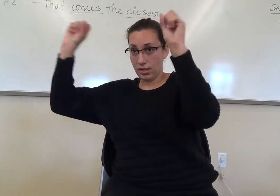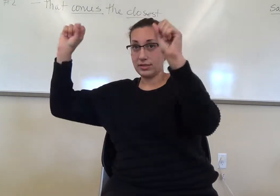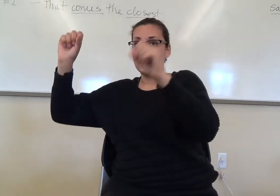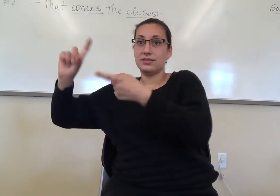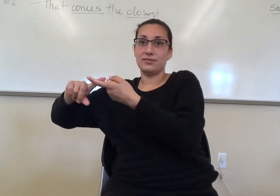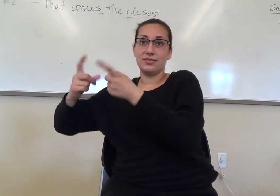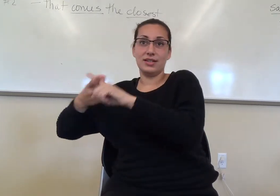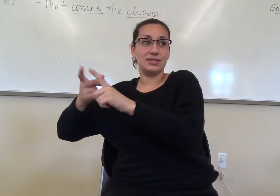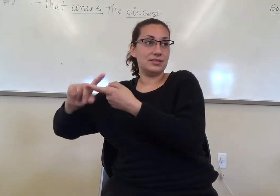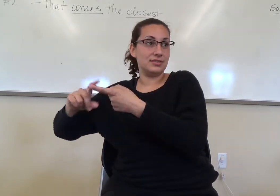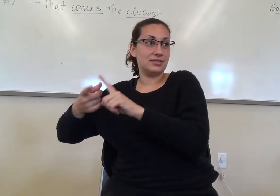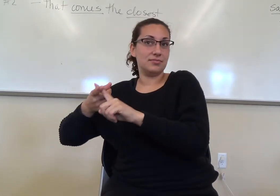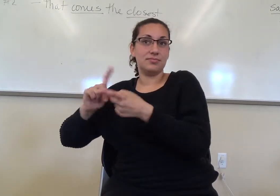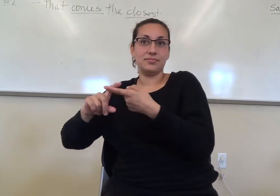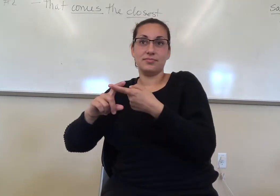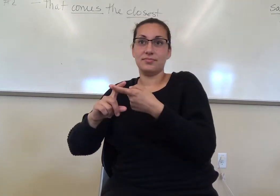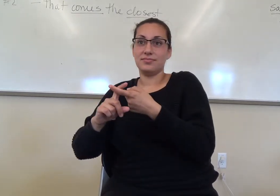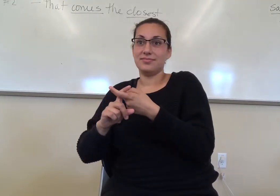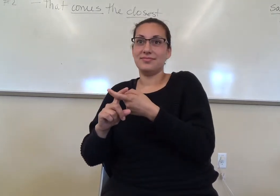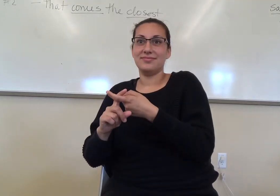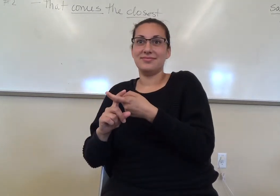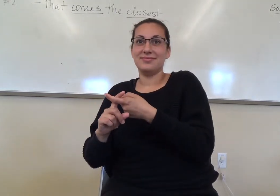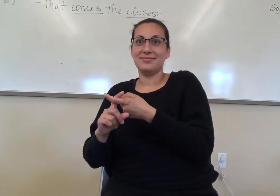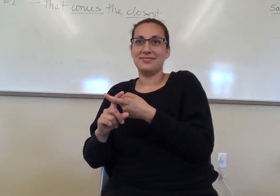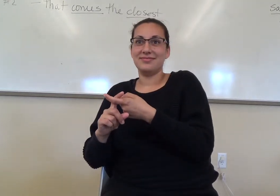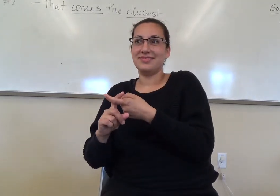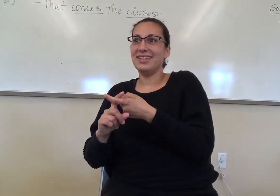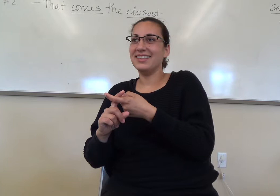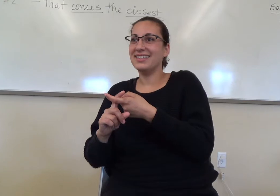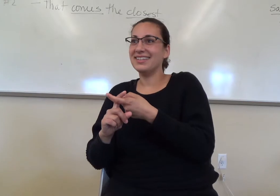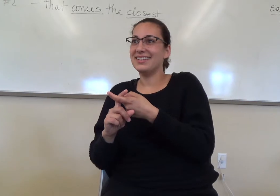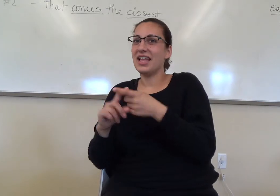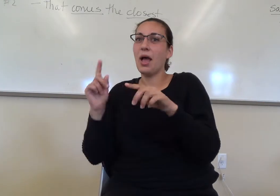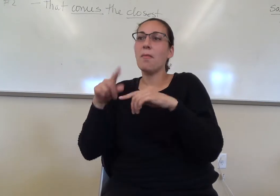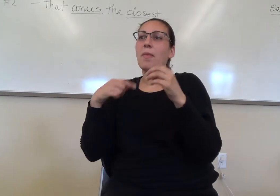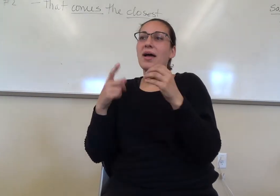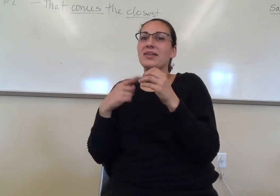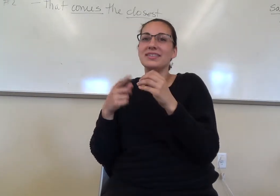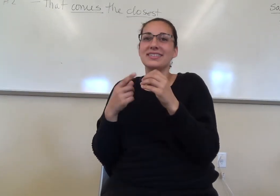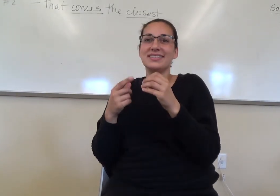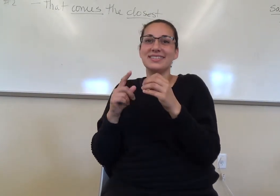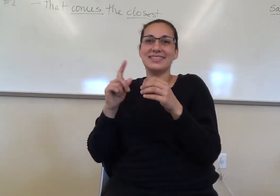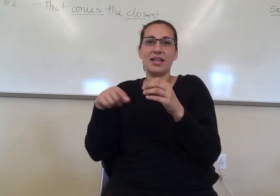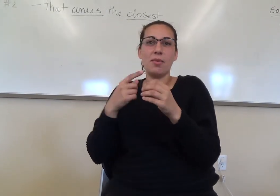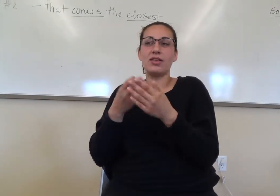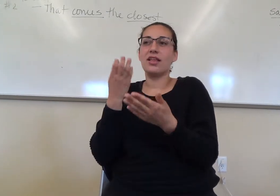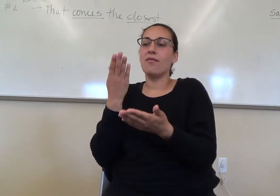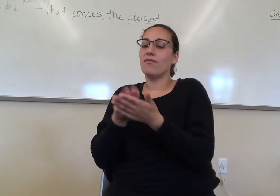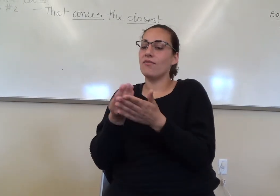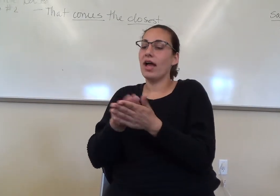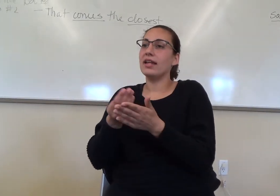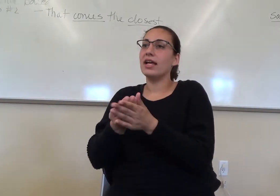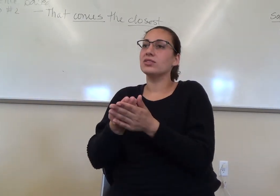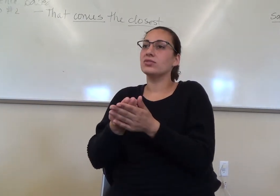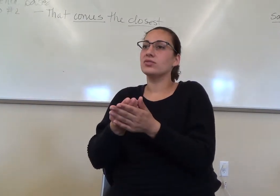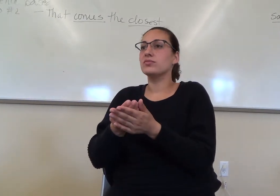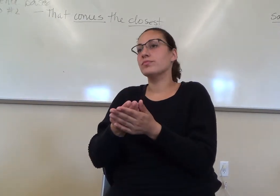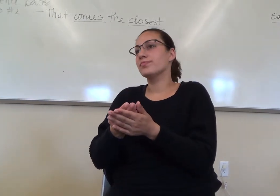came from, about these financial transactions and about which neither Bill nor Hillary